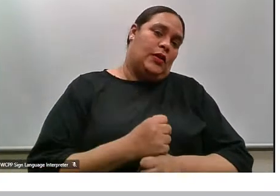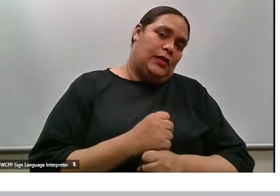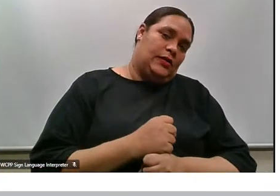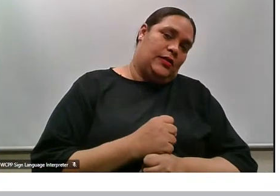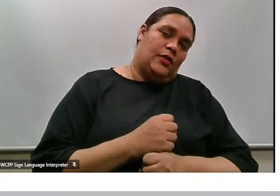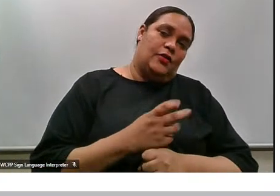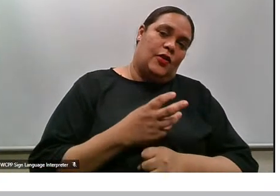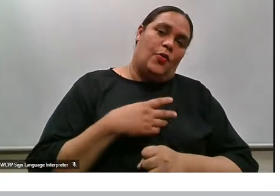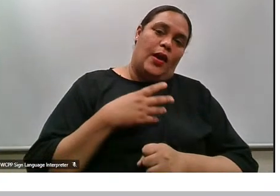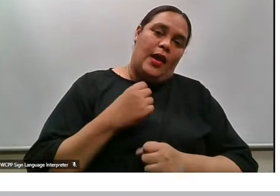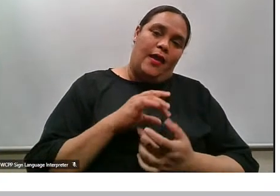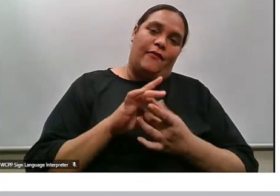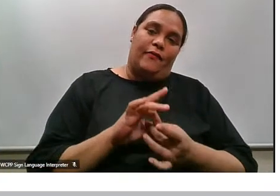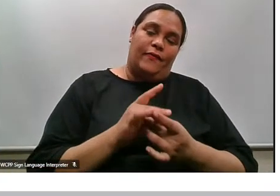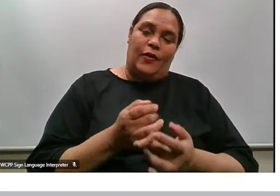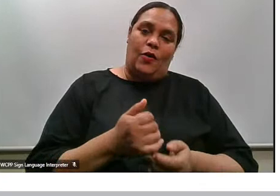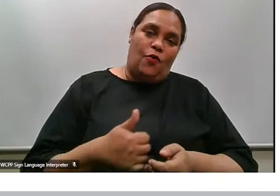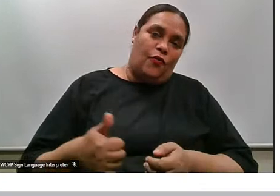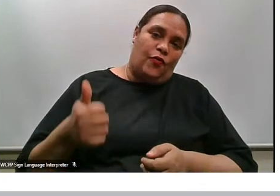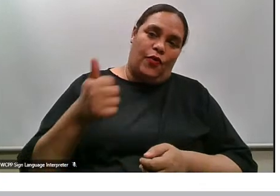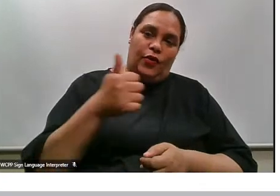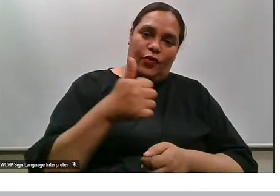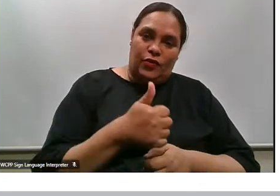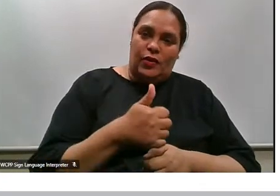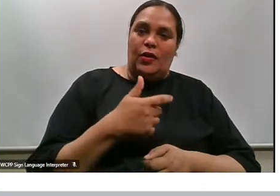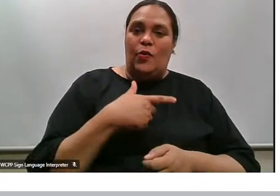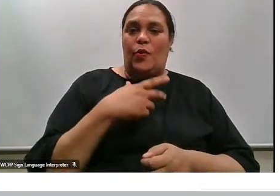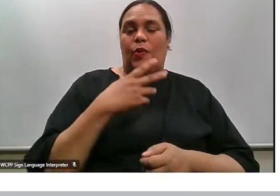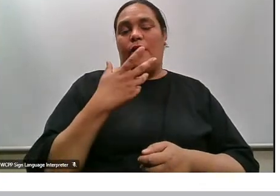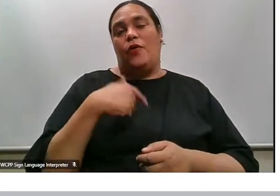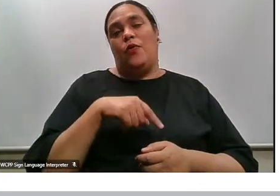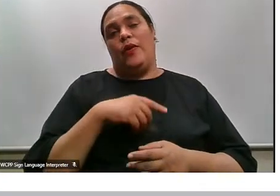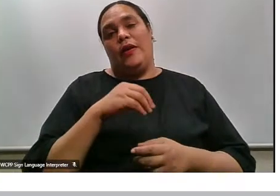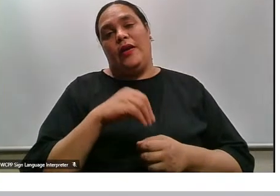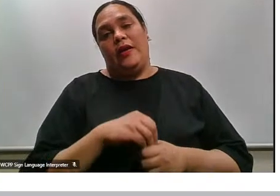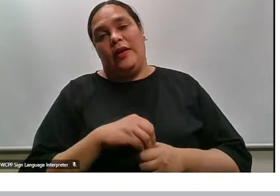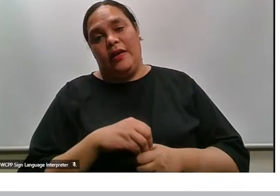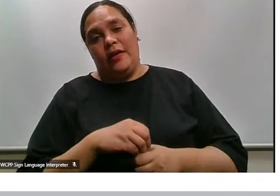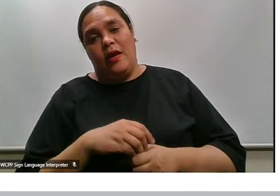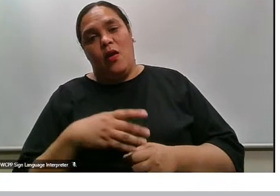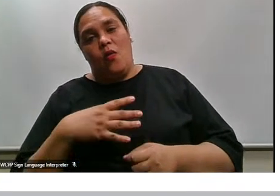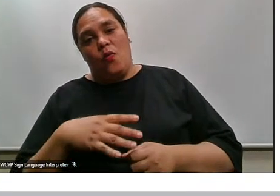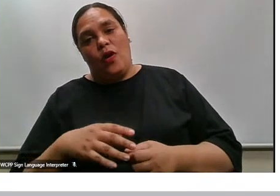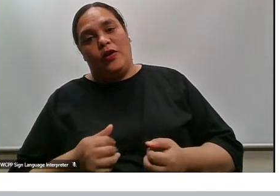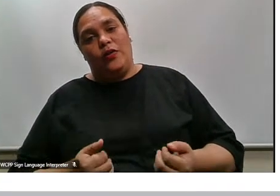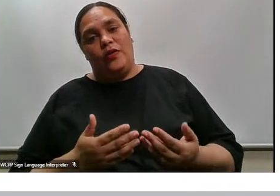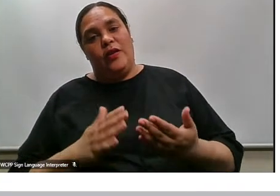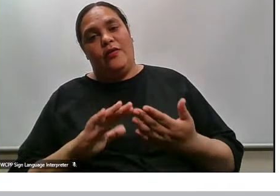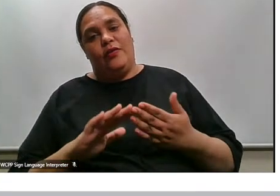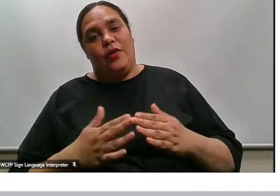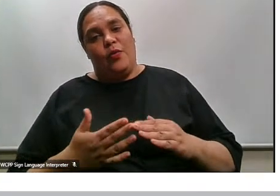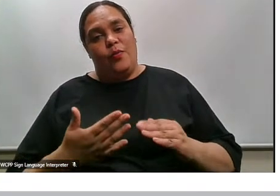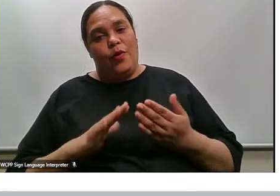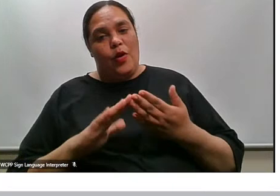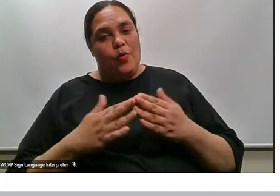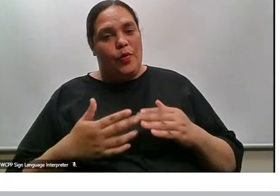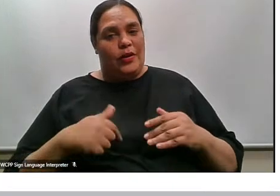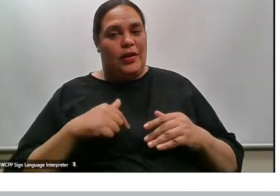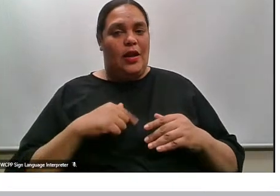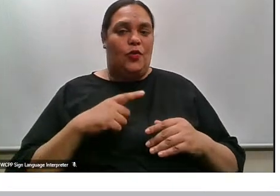So we have dedicated officials. We are in the of wanting to service our communities. So